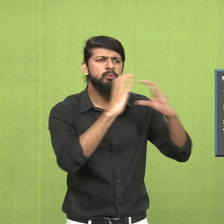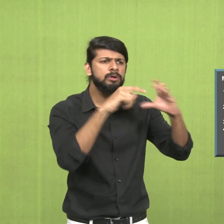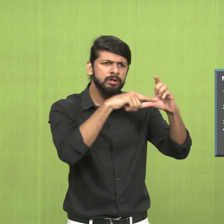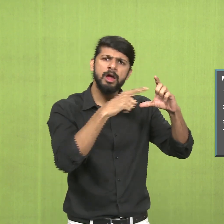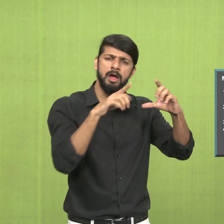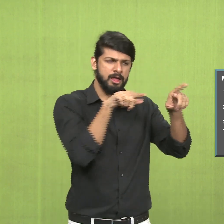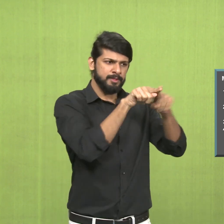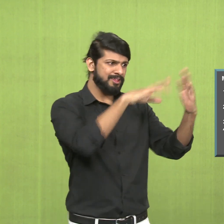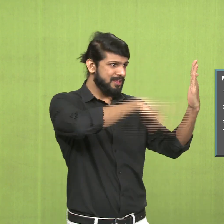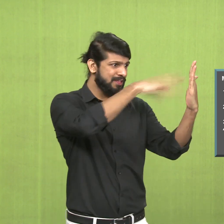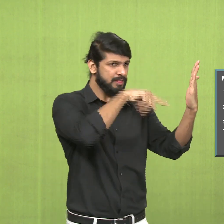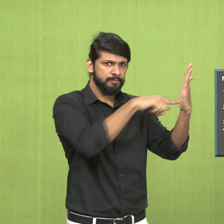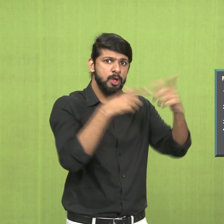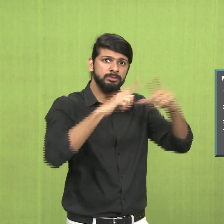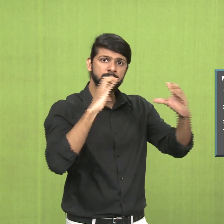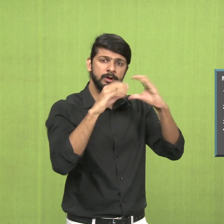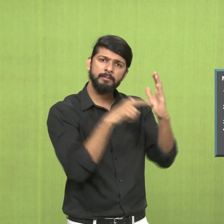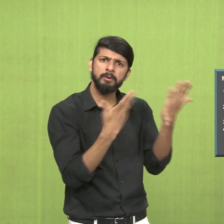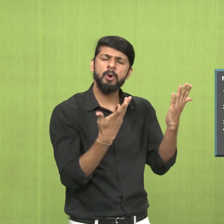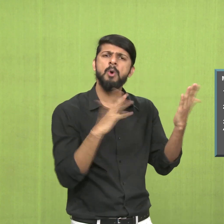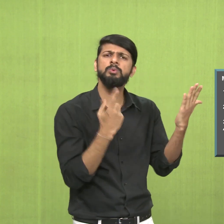So the ideas to communicate